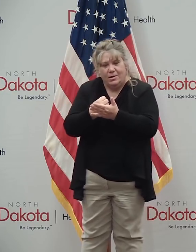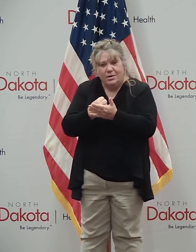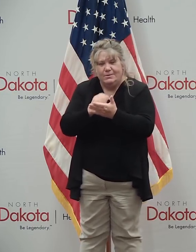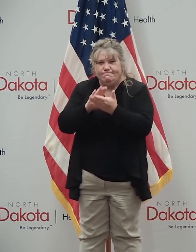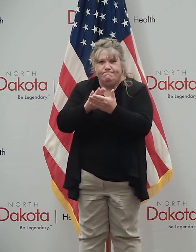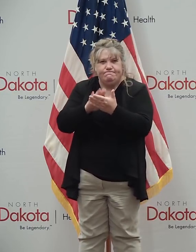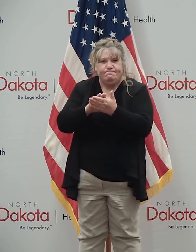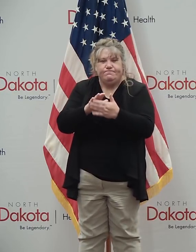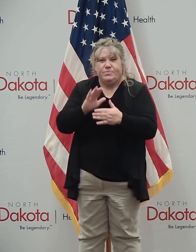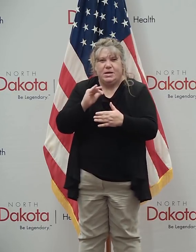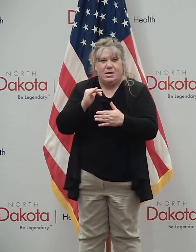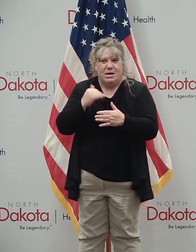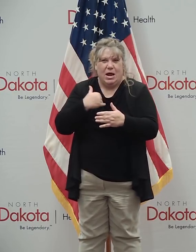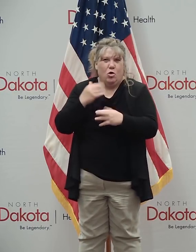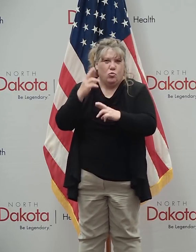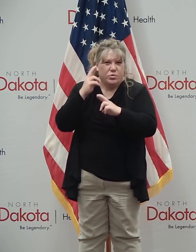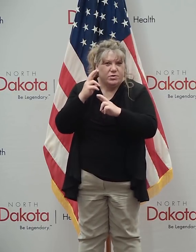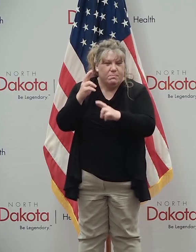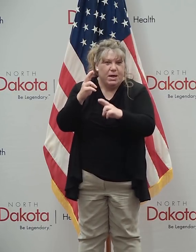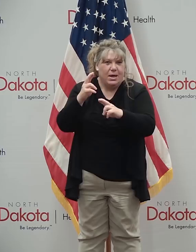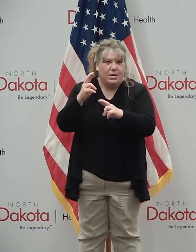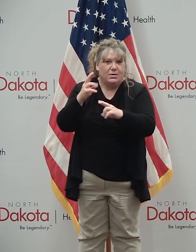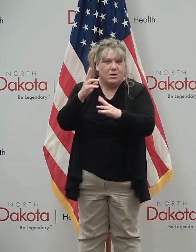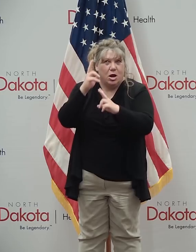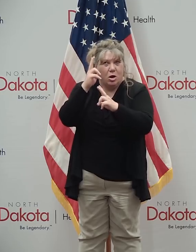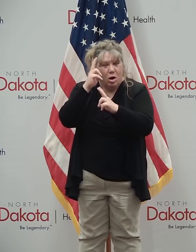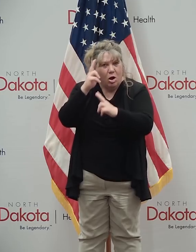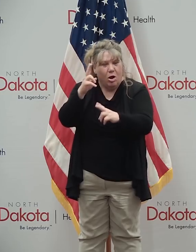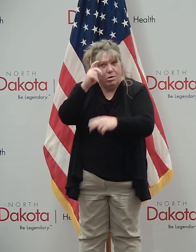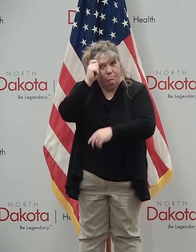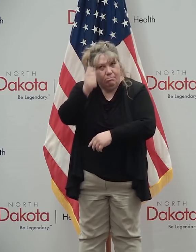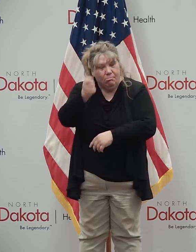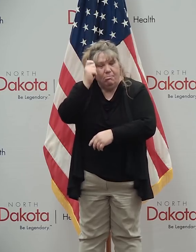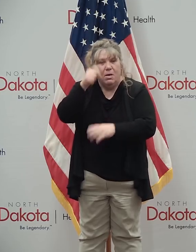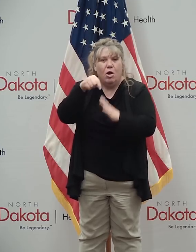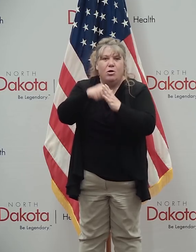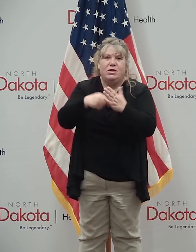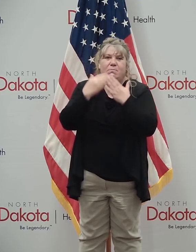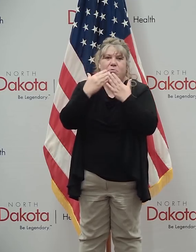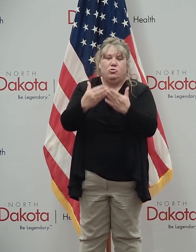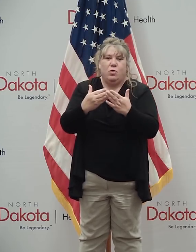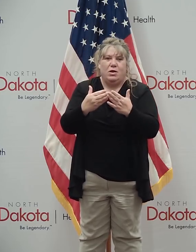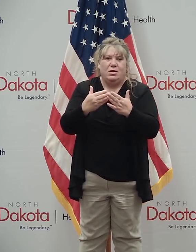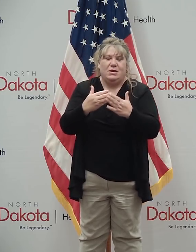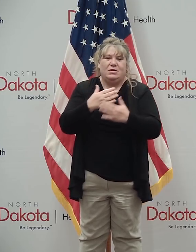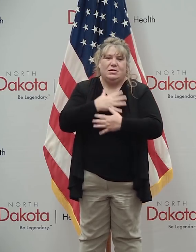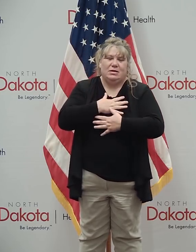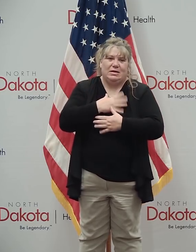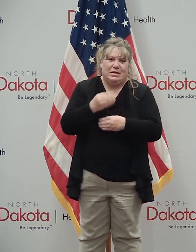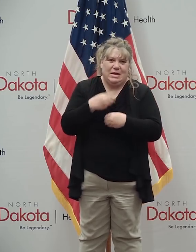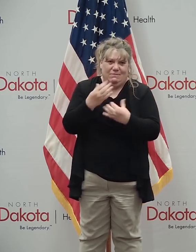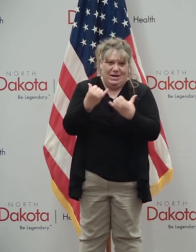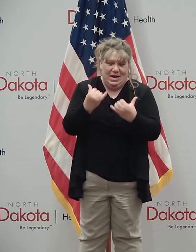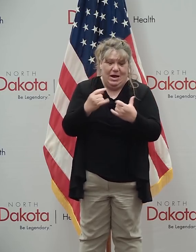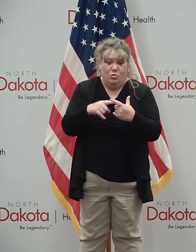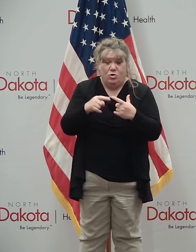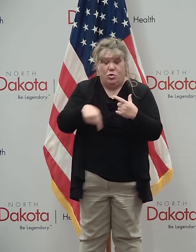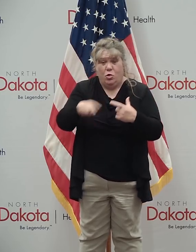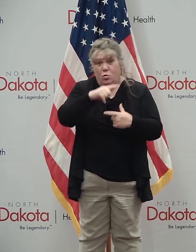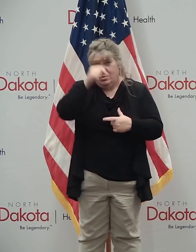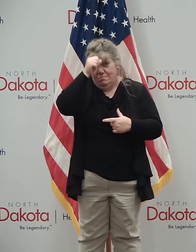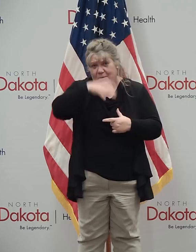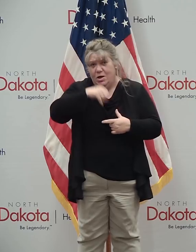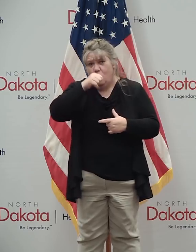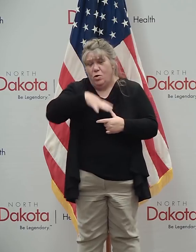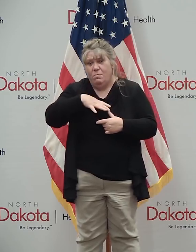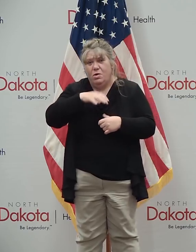and in our respect and admiration at any time, but our deepest gratitude is most empathetically given right now to those men and women who